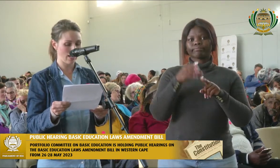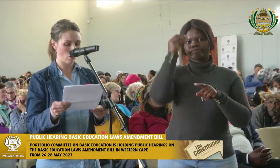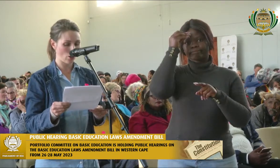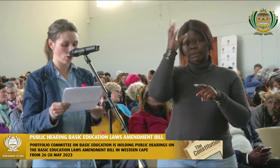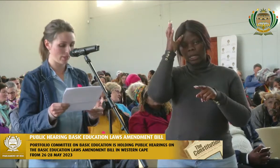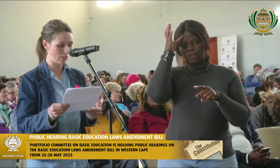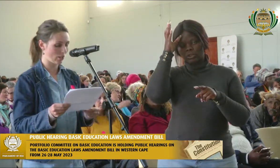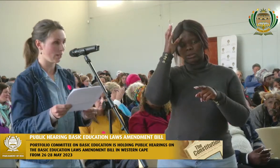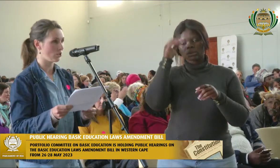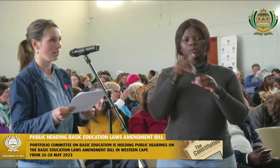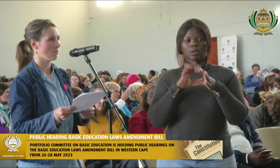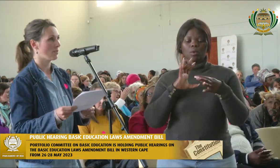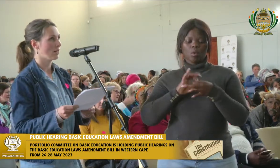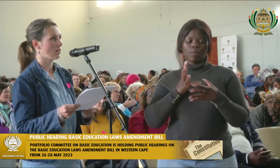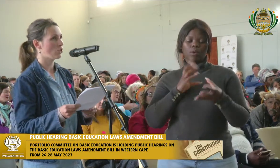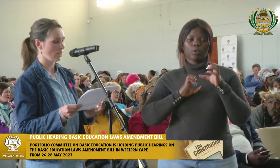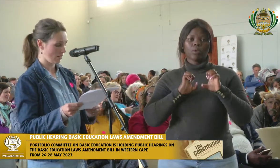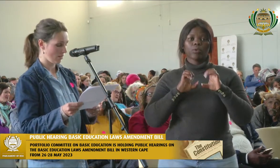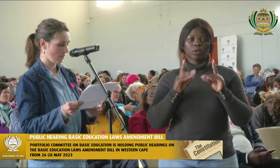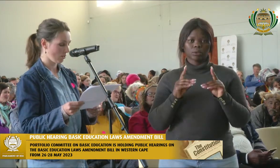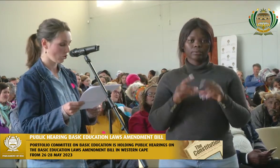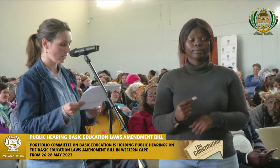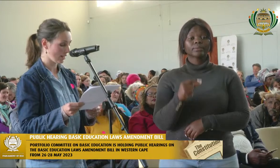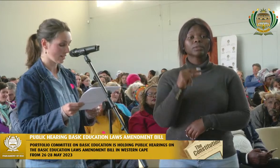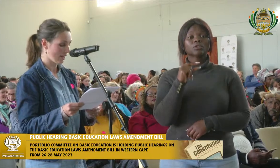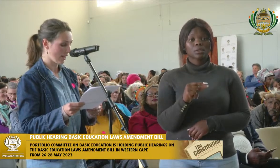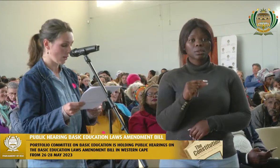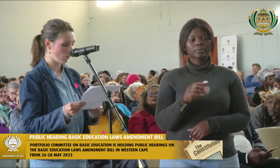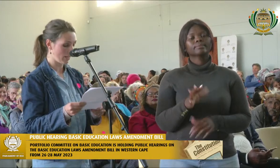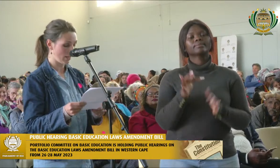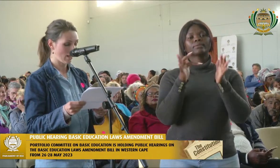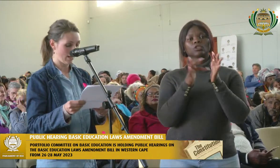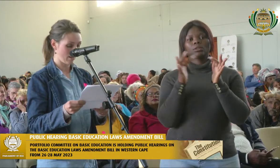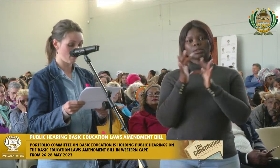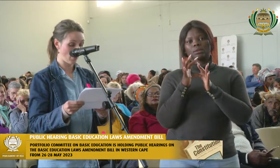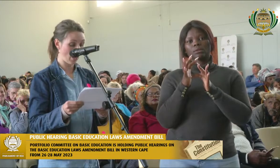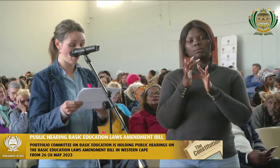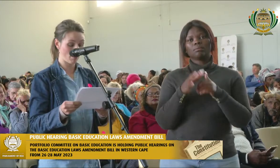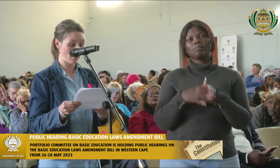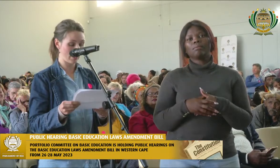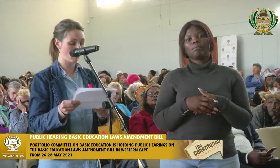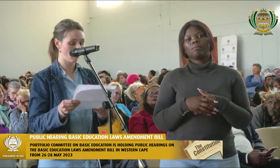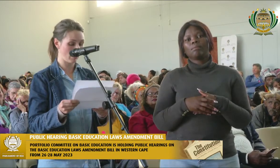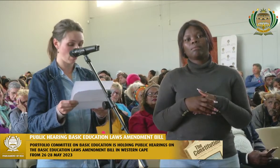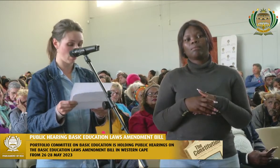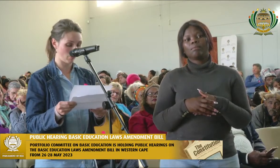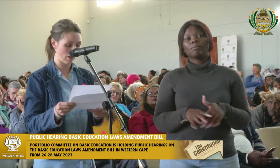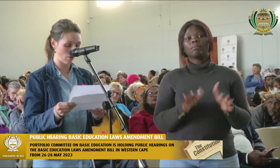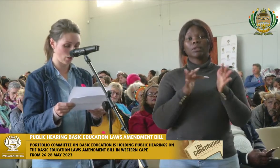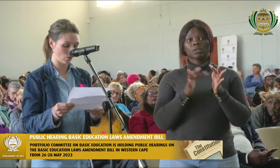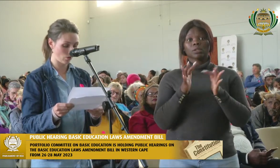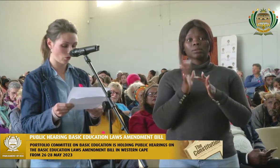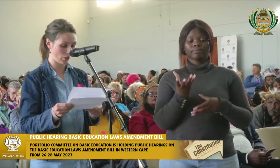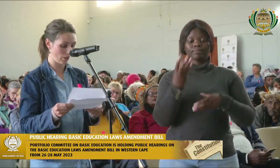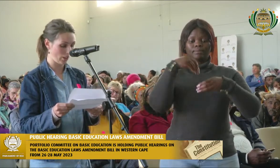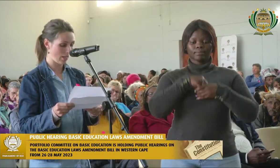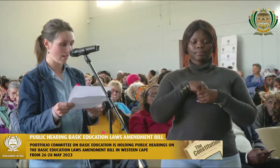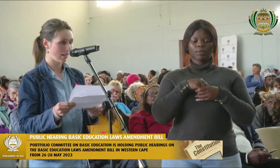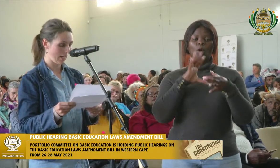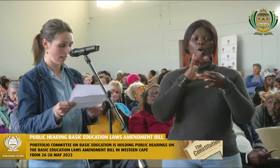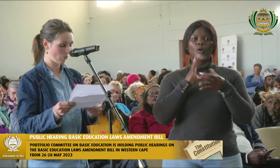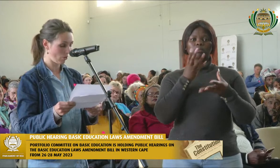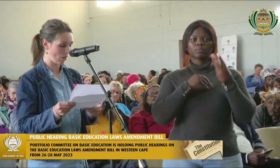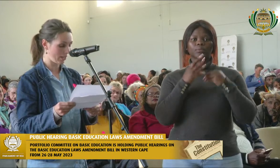intelligence in our home education. G, Jesus, he will be in he will be part of our homeschool